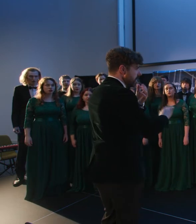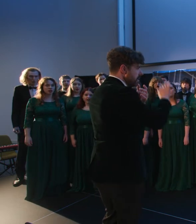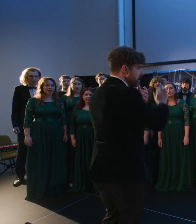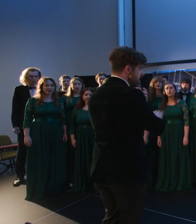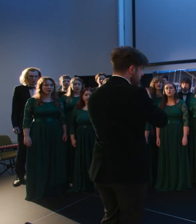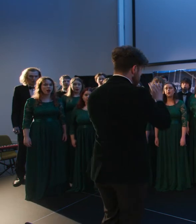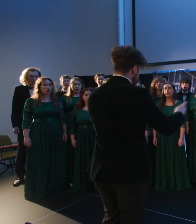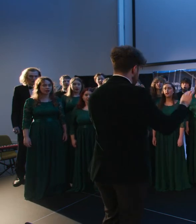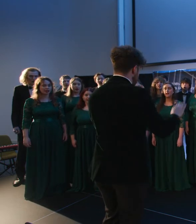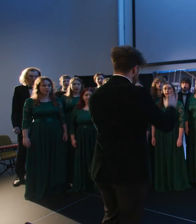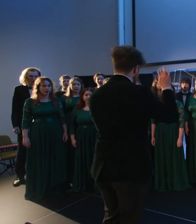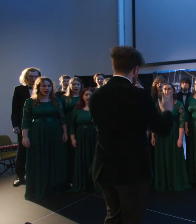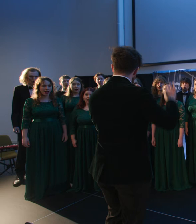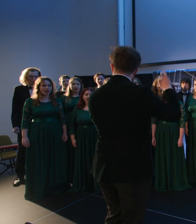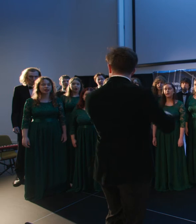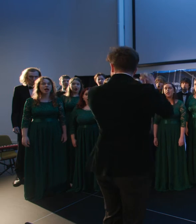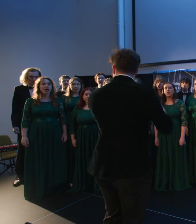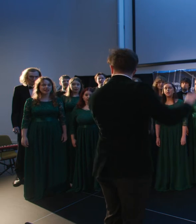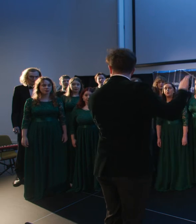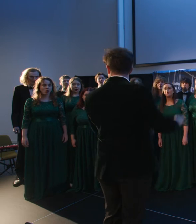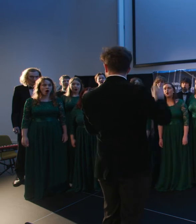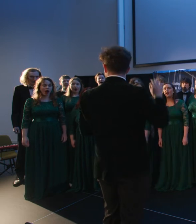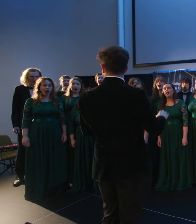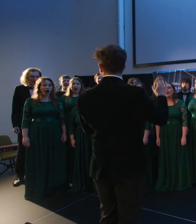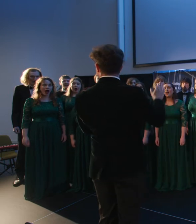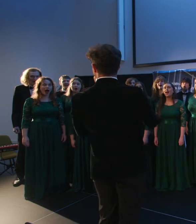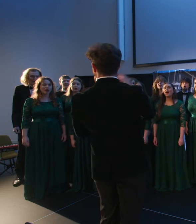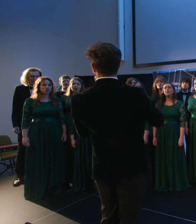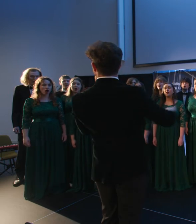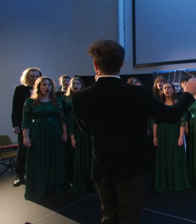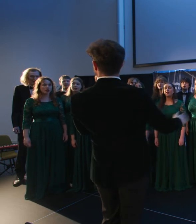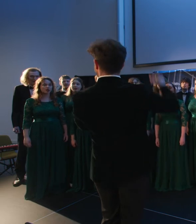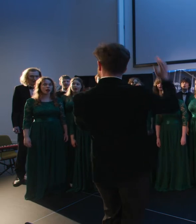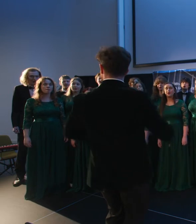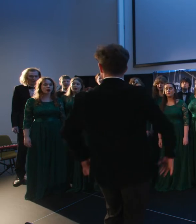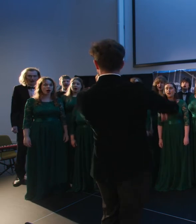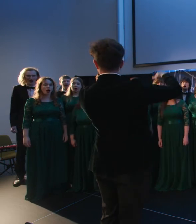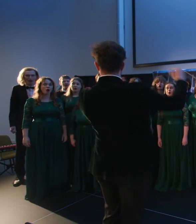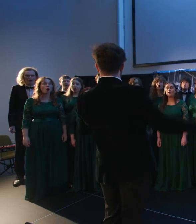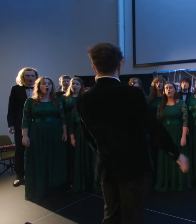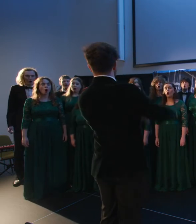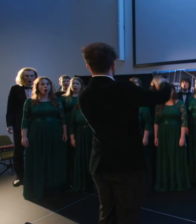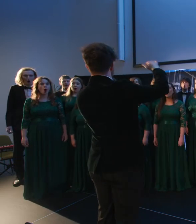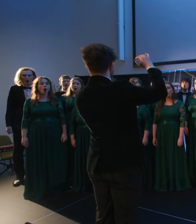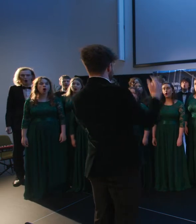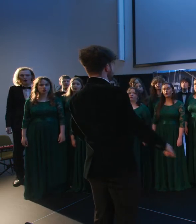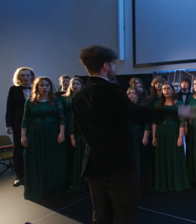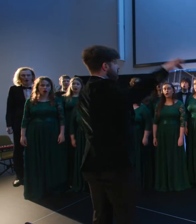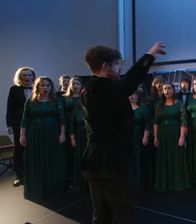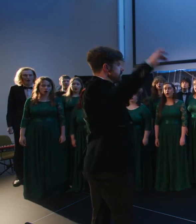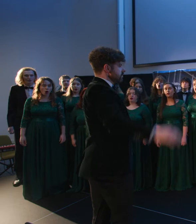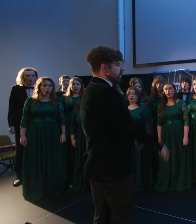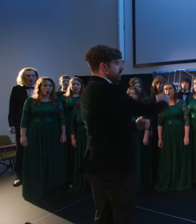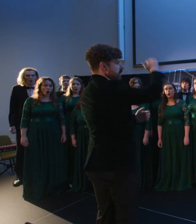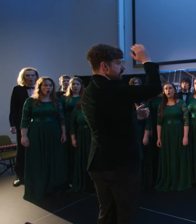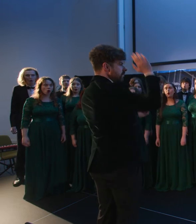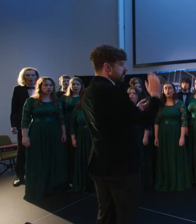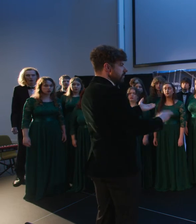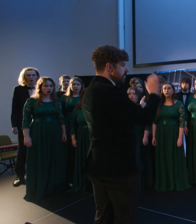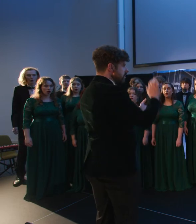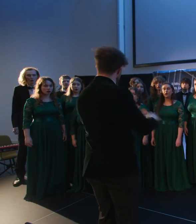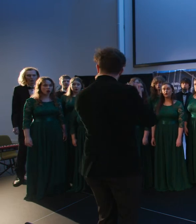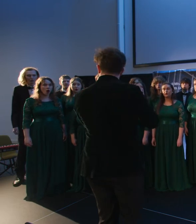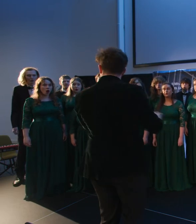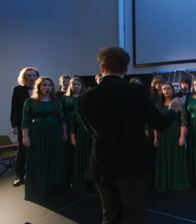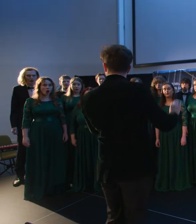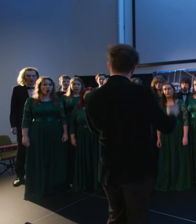can't allow strain to keep a looking back. Keep your hand on the down plow. Hold on,